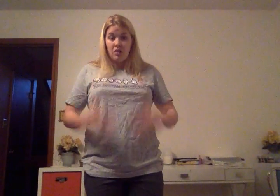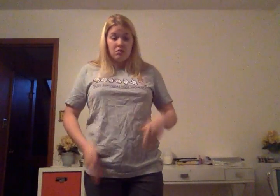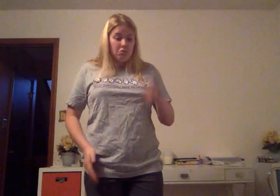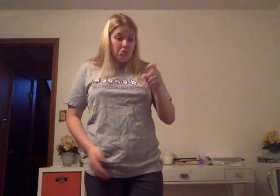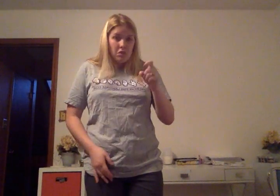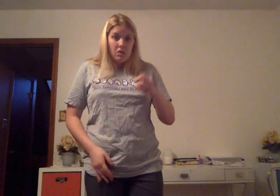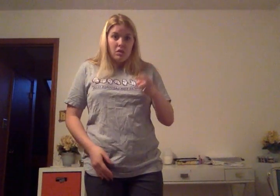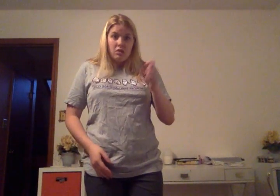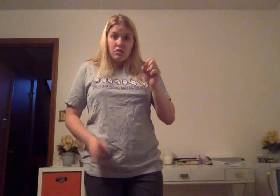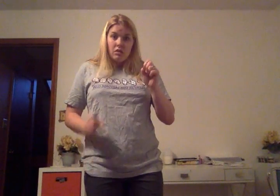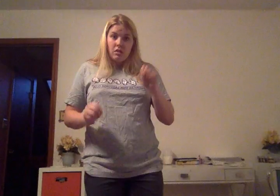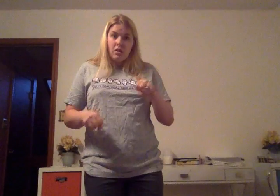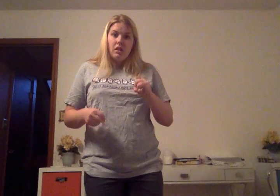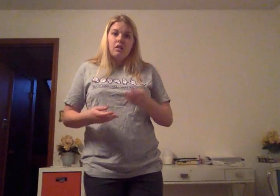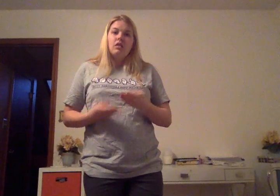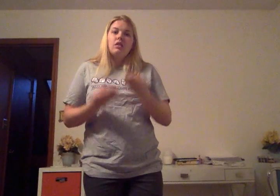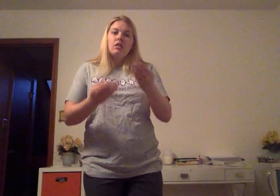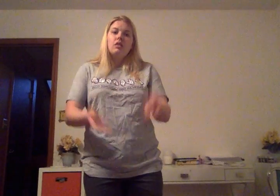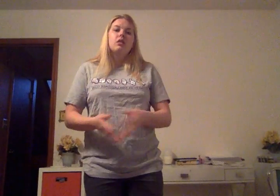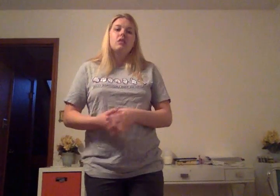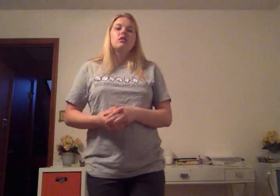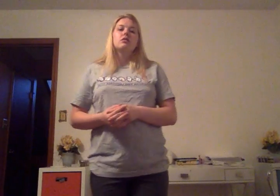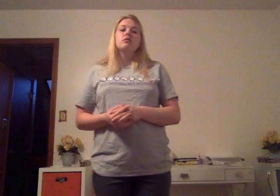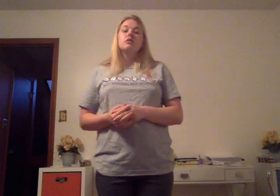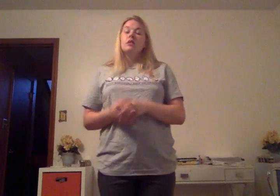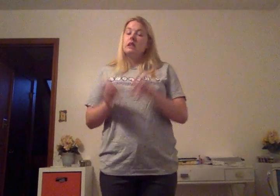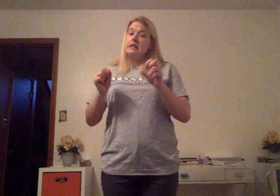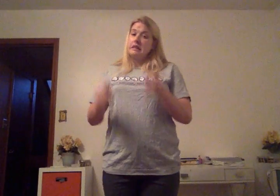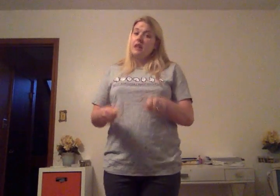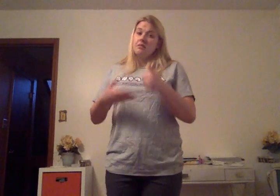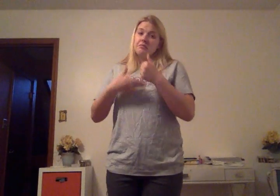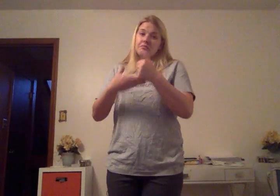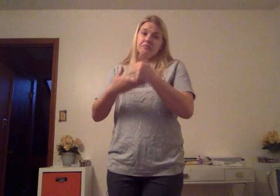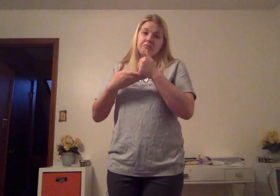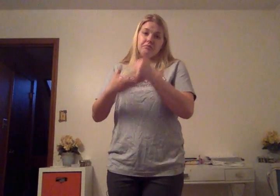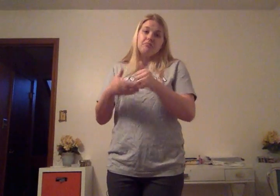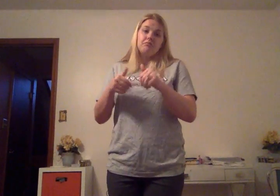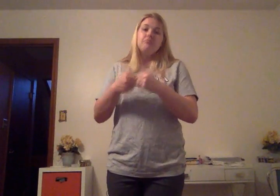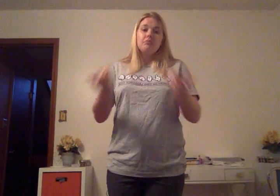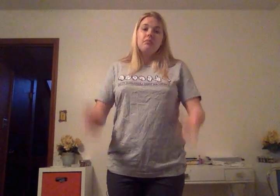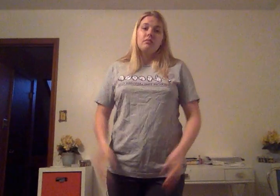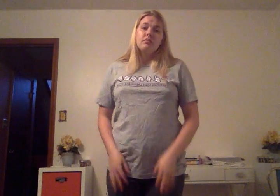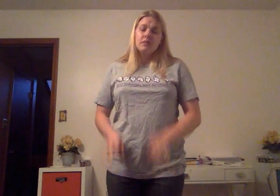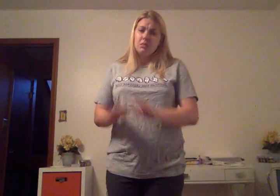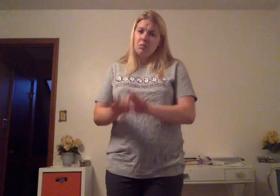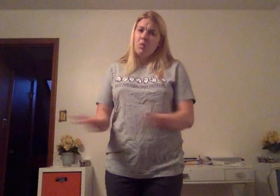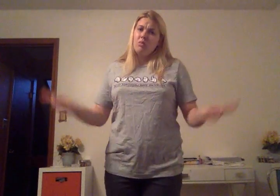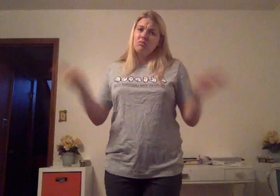Not that's a big deal, but I'm just saying there are things that you can do, and I think that's something that's important. I think people should be aware of that too.